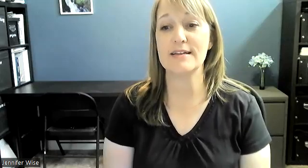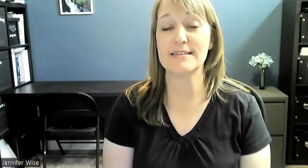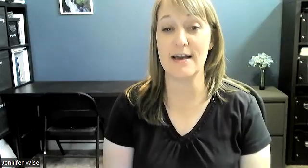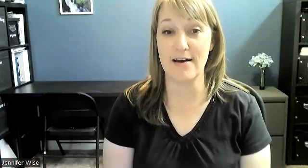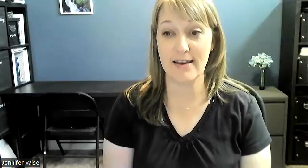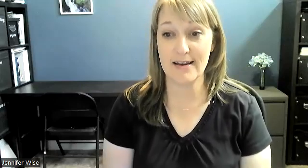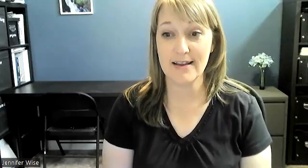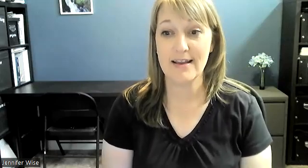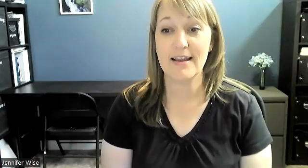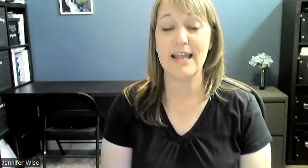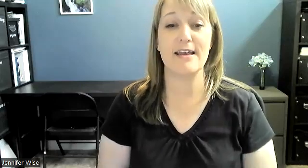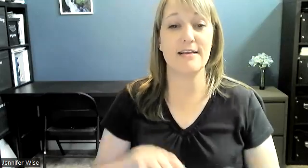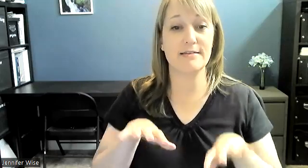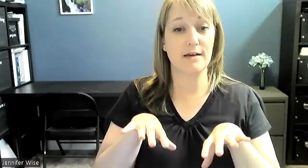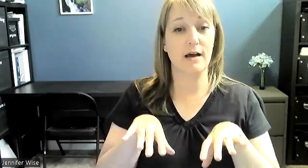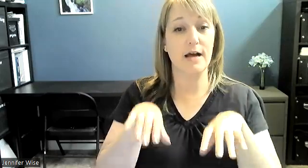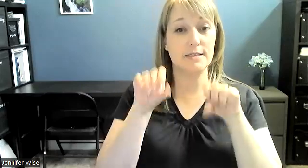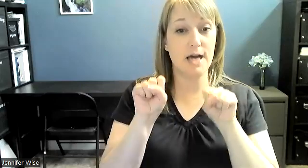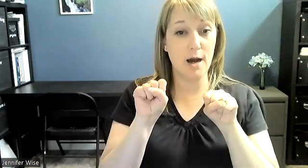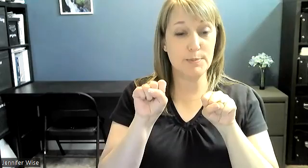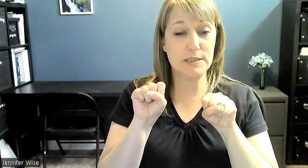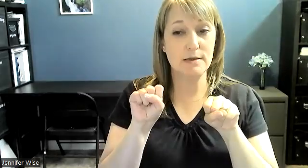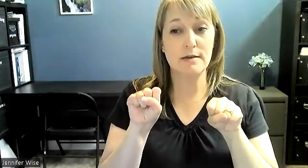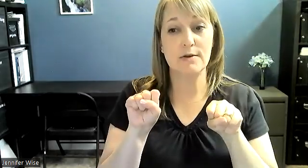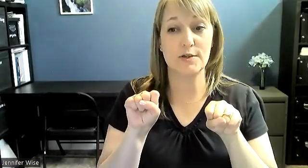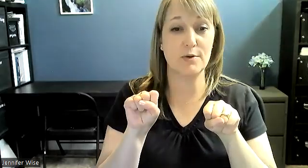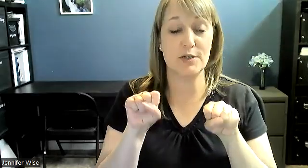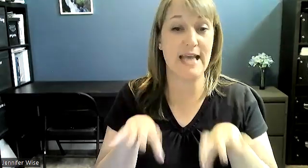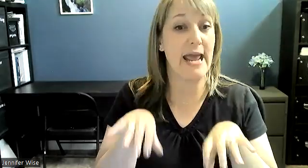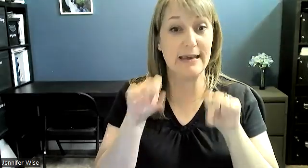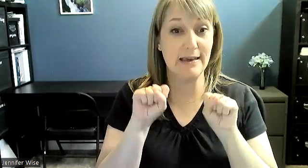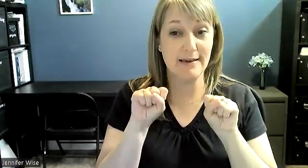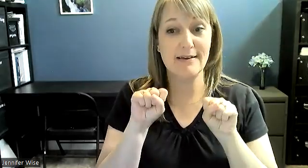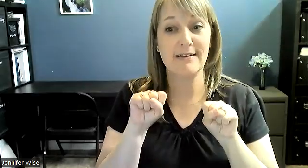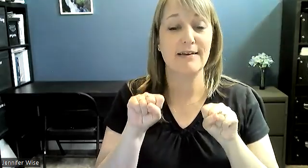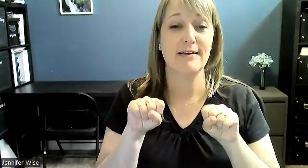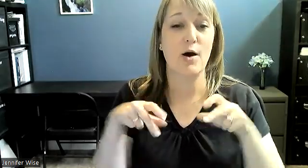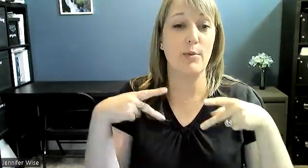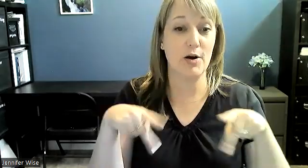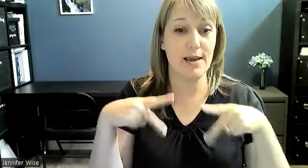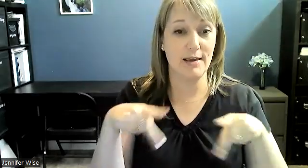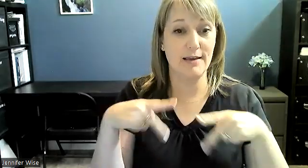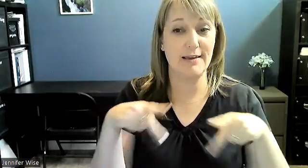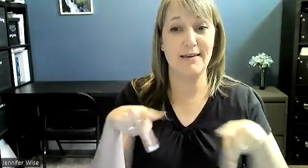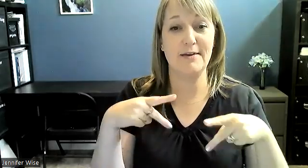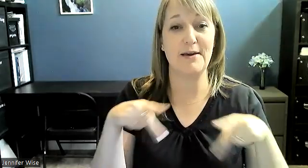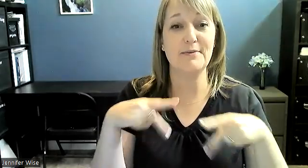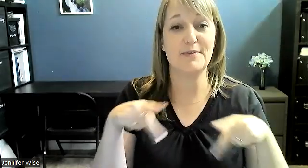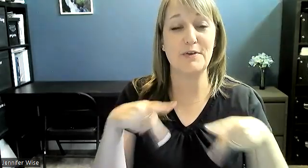is signed is adopt or take a party. Okay, so if you're